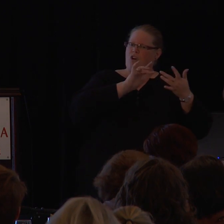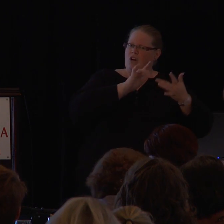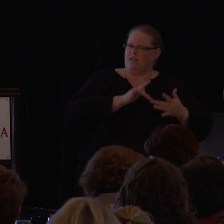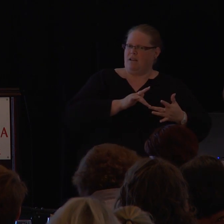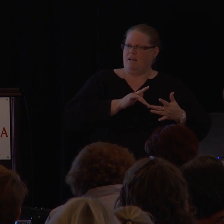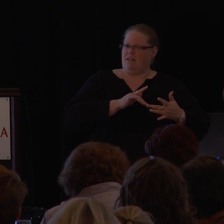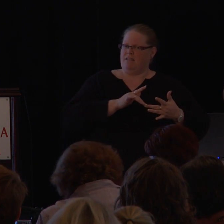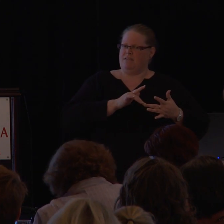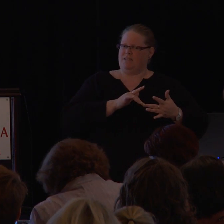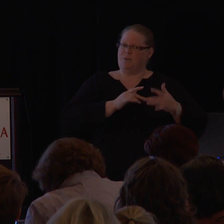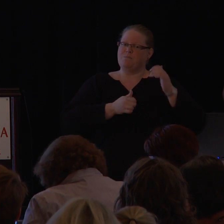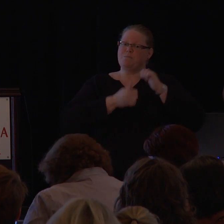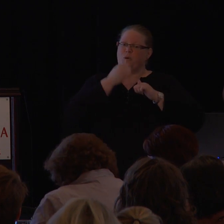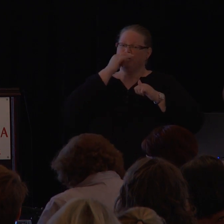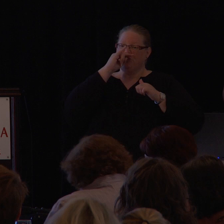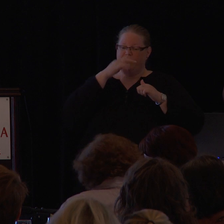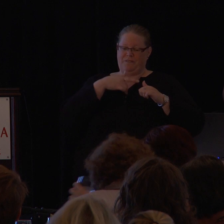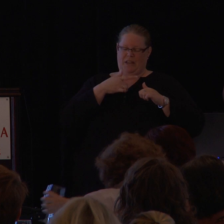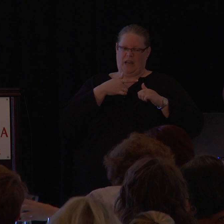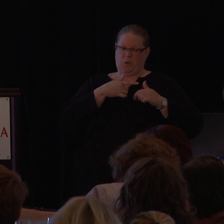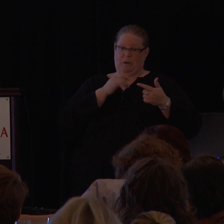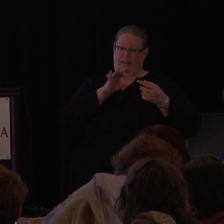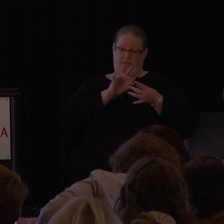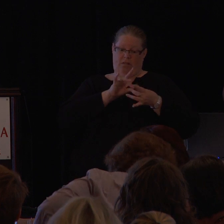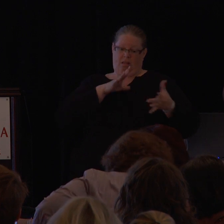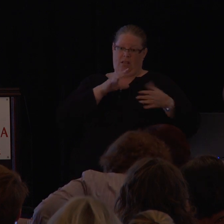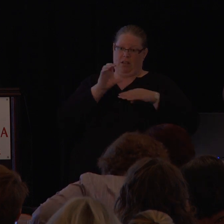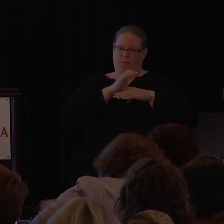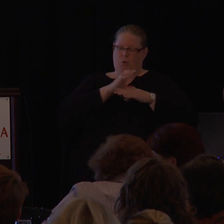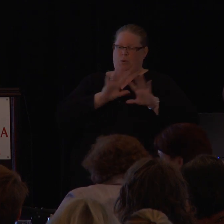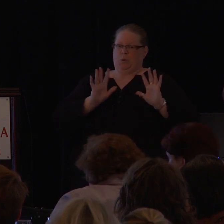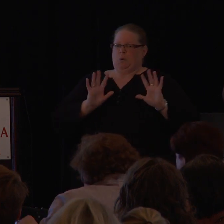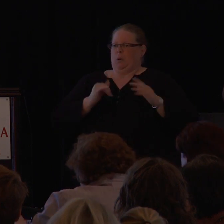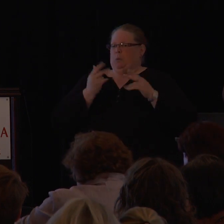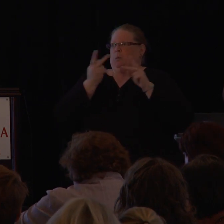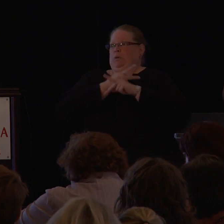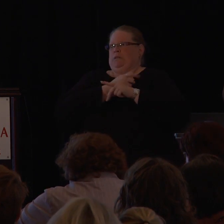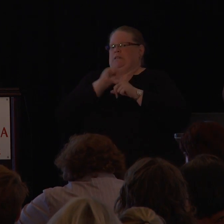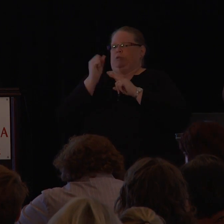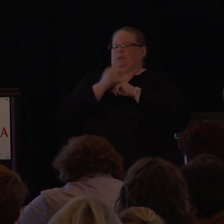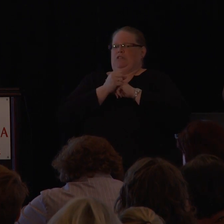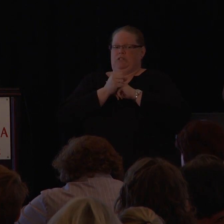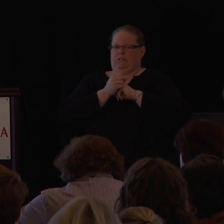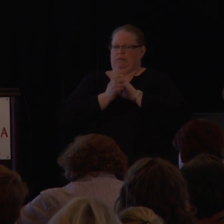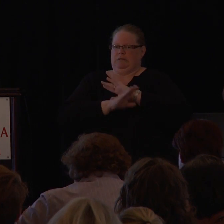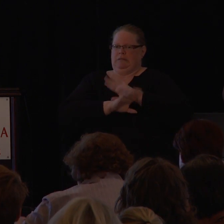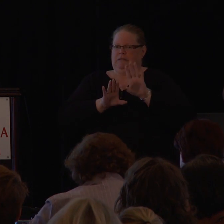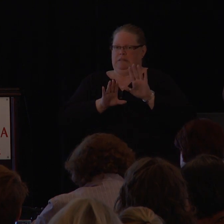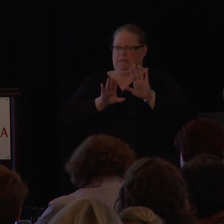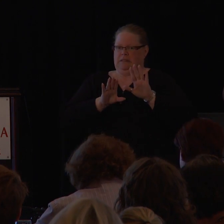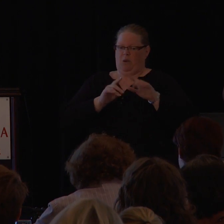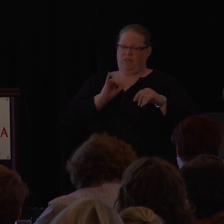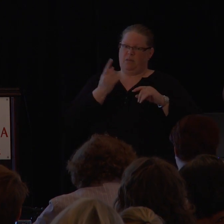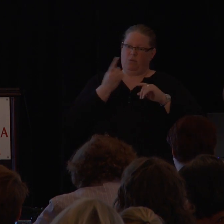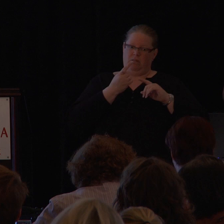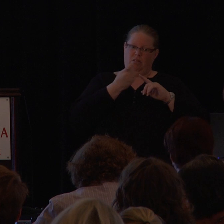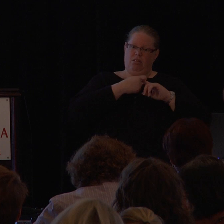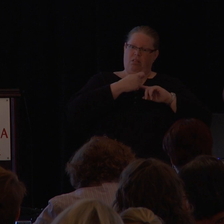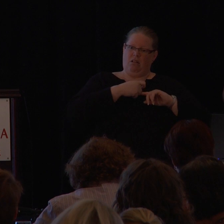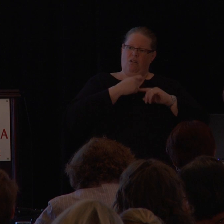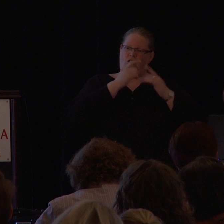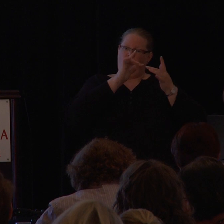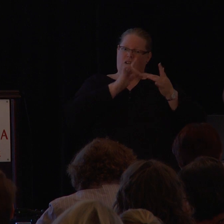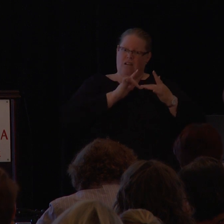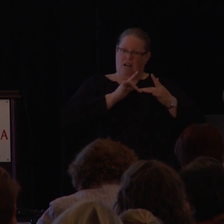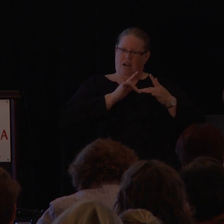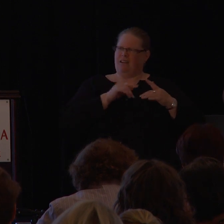to social media and the internet. So that was the number one reason they didn't tell adults. So that if parents or teachers' response is, okay, that's it, shut